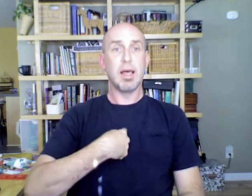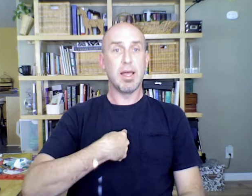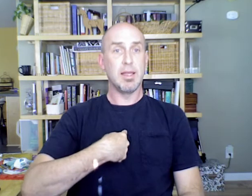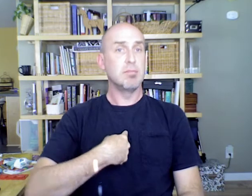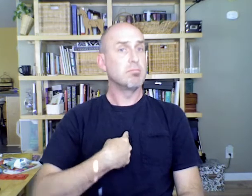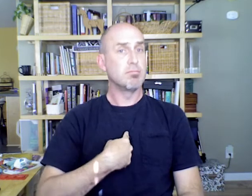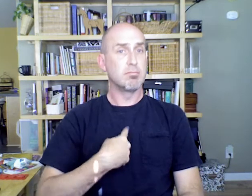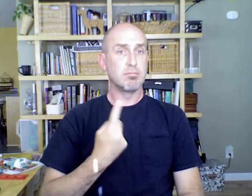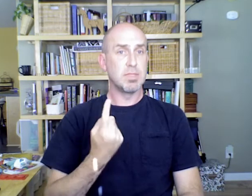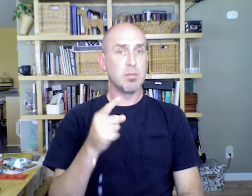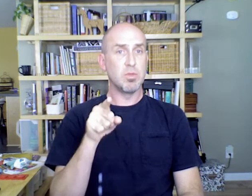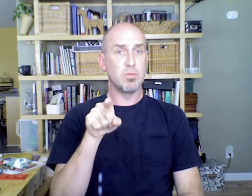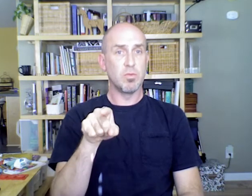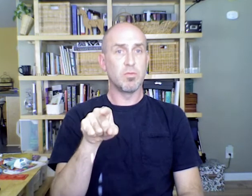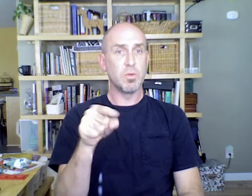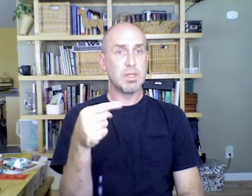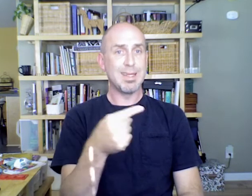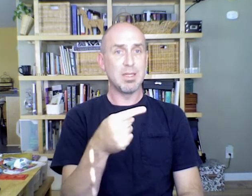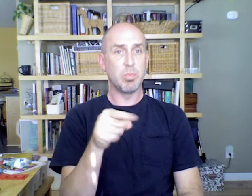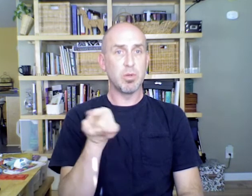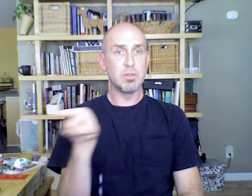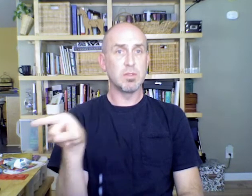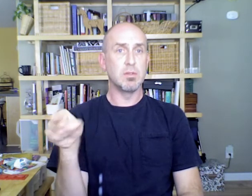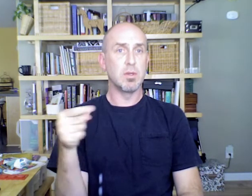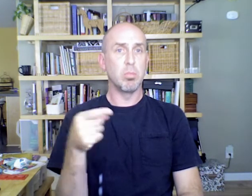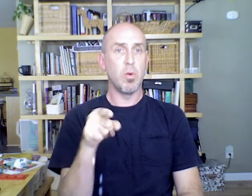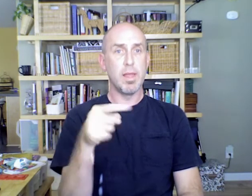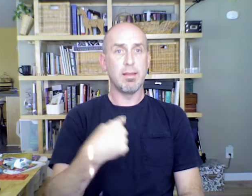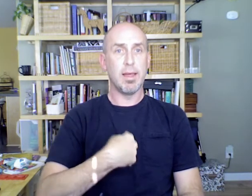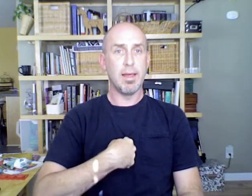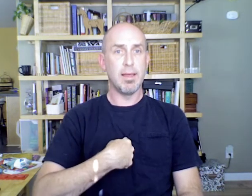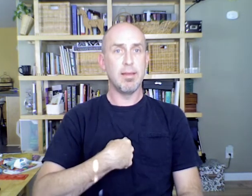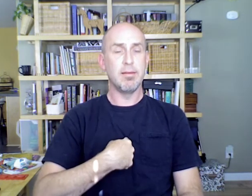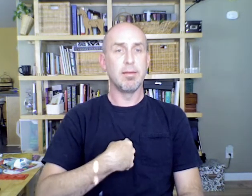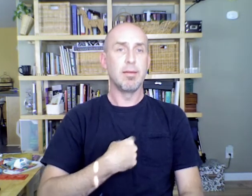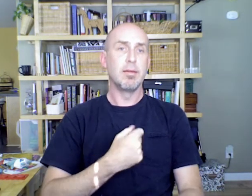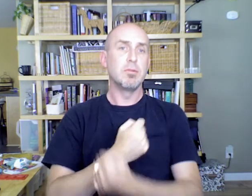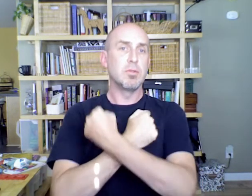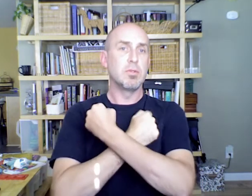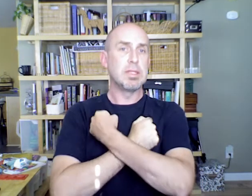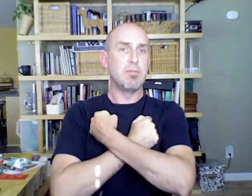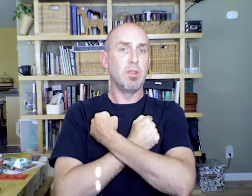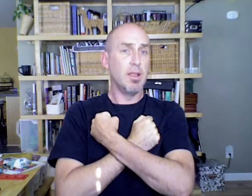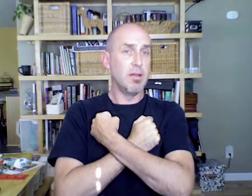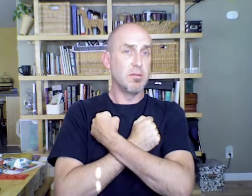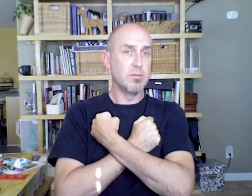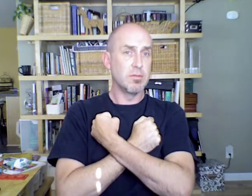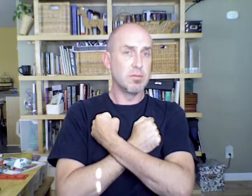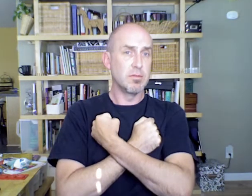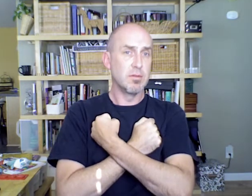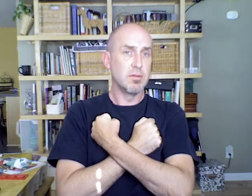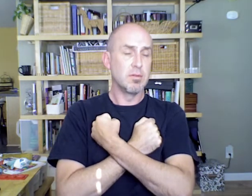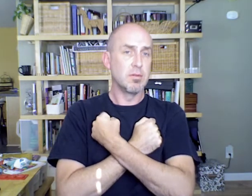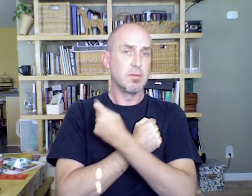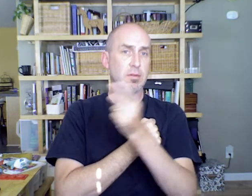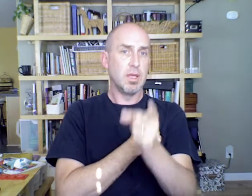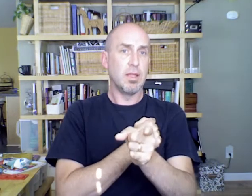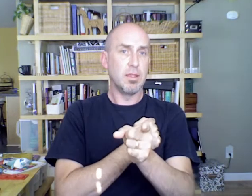I. Anytime you're referring to any person, you can point I. You've learned the sign for love, and then